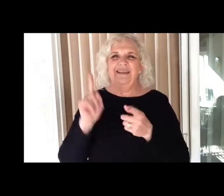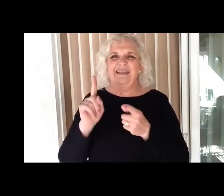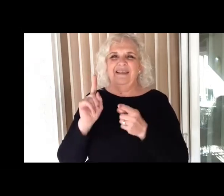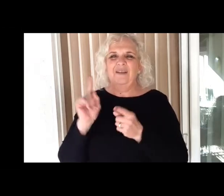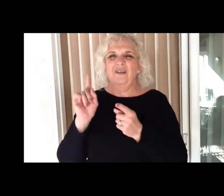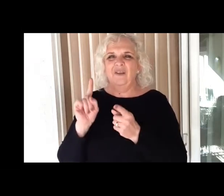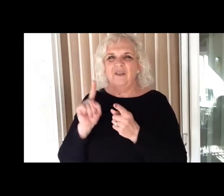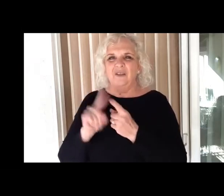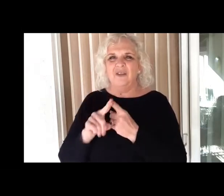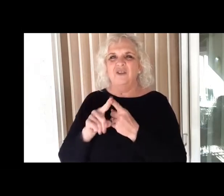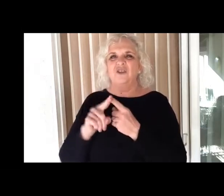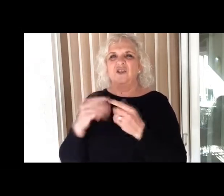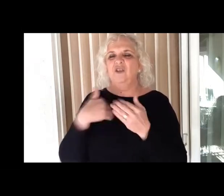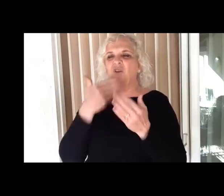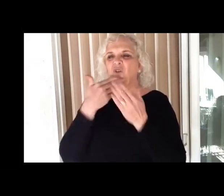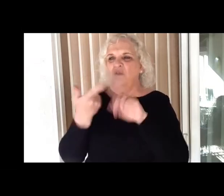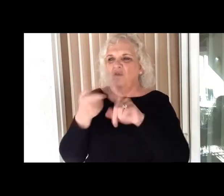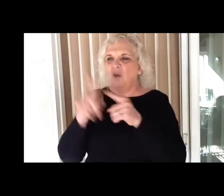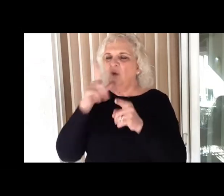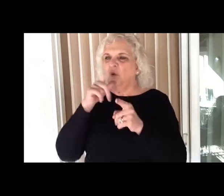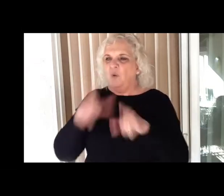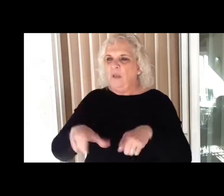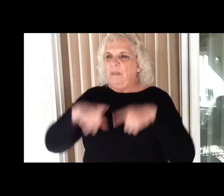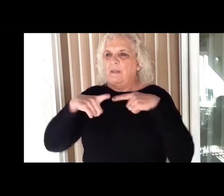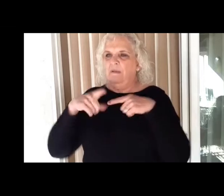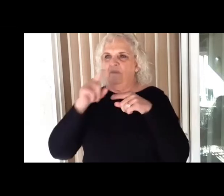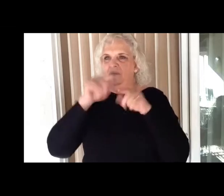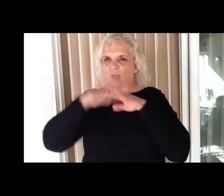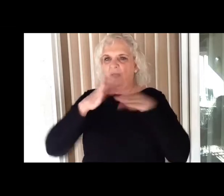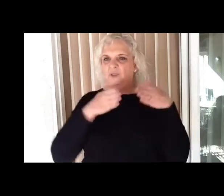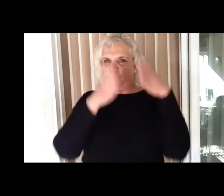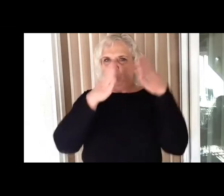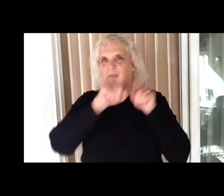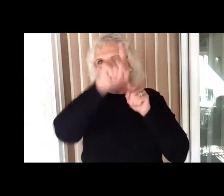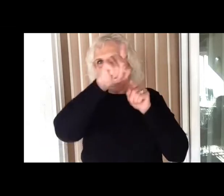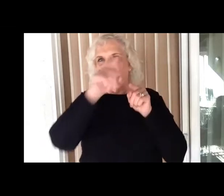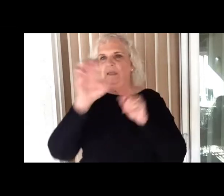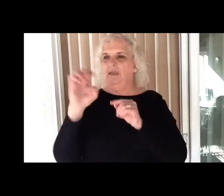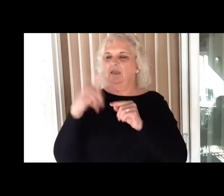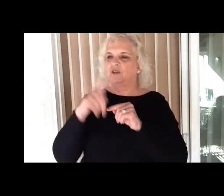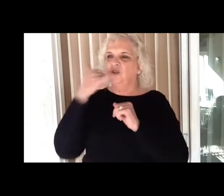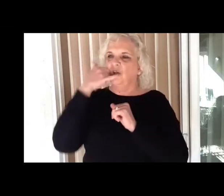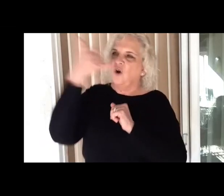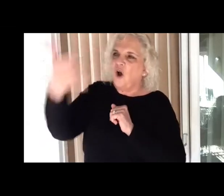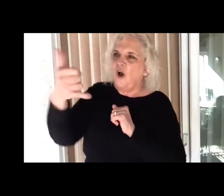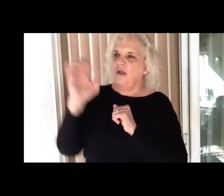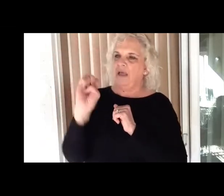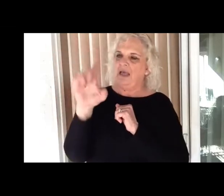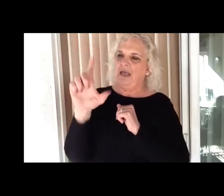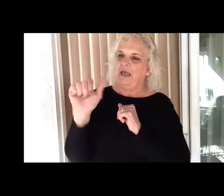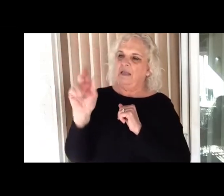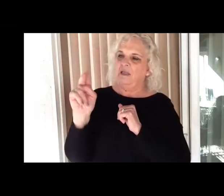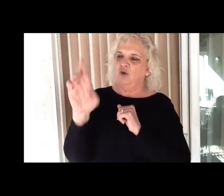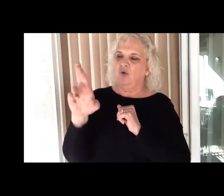phone, and she had a very good friend lived up the street, Eleanor Walsh, and she called Eleanor. Eleanor and